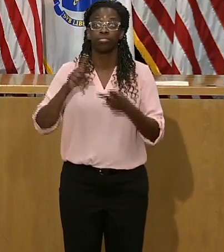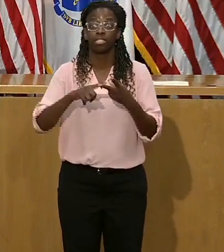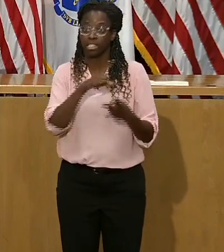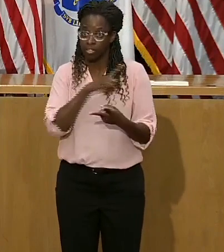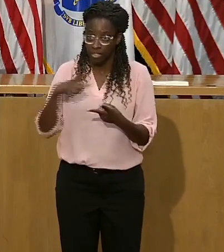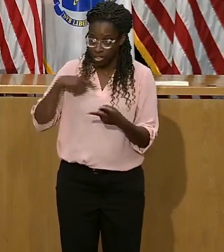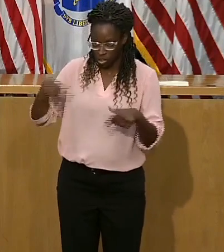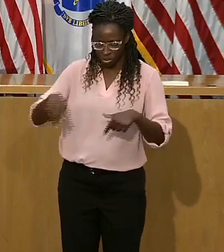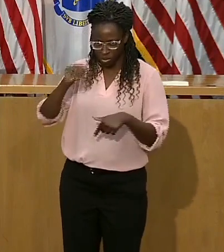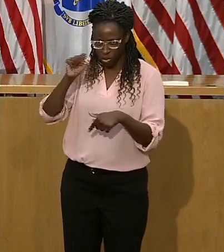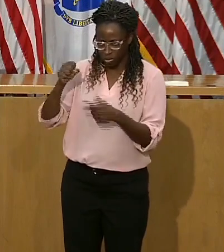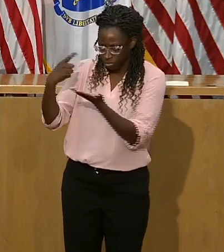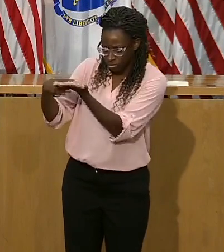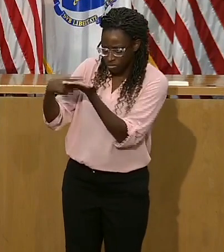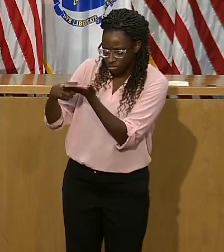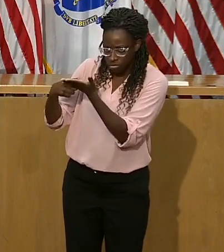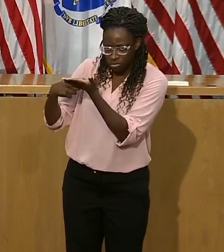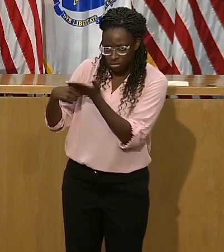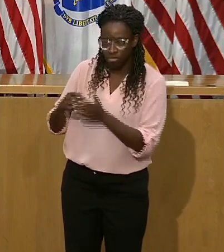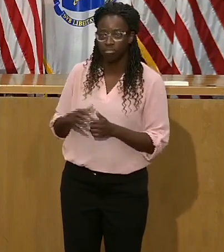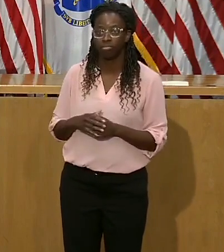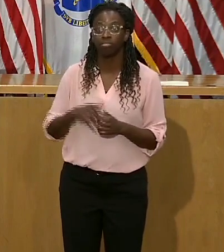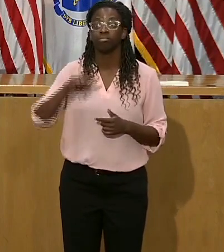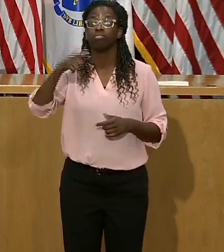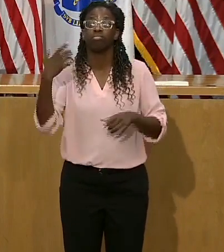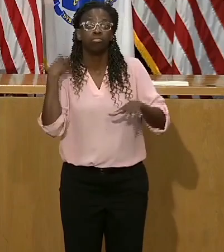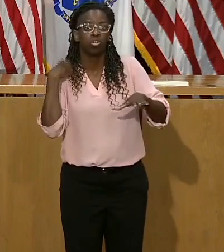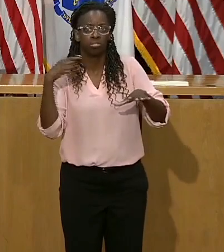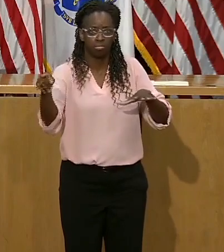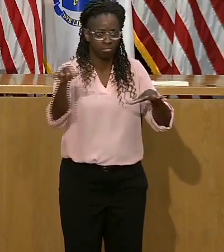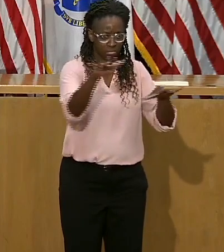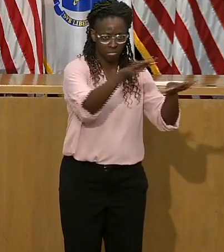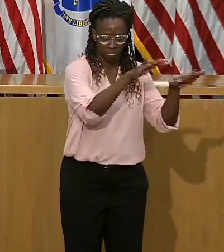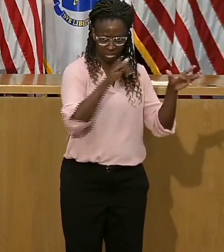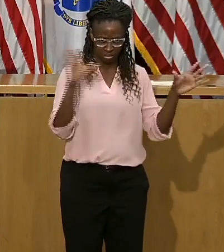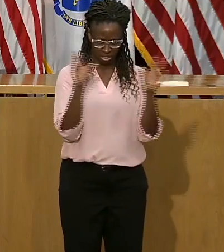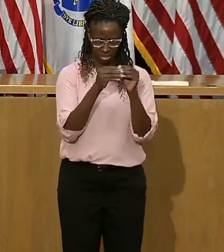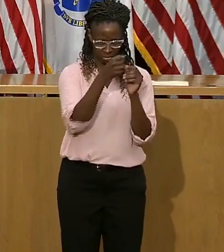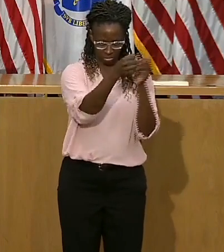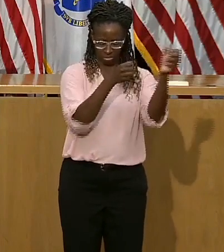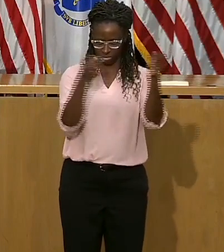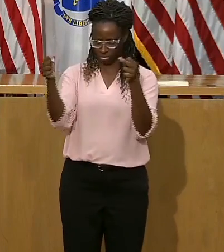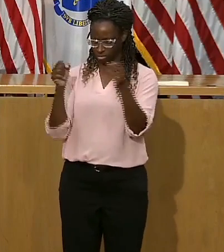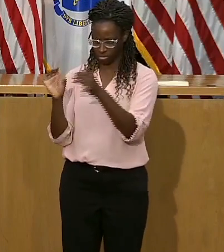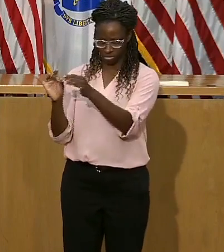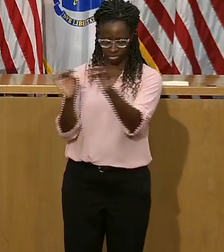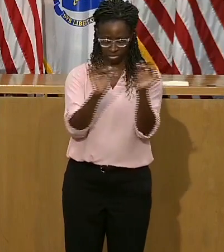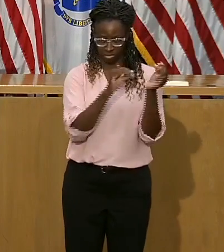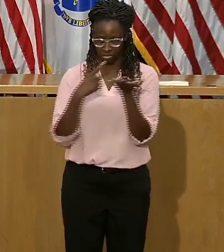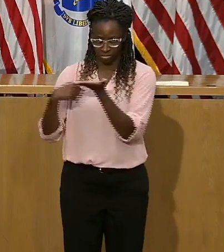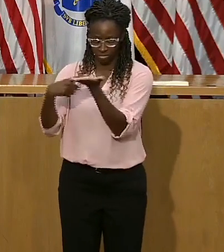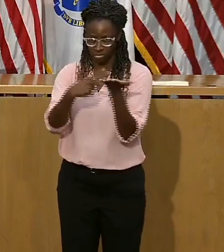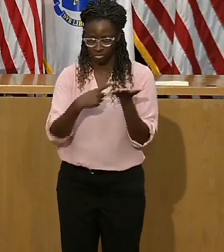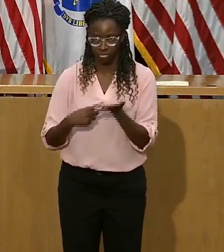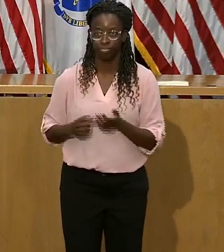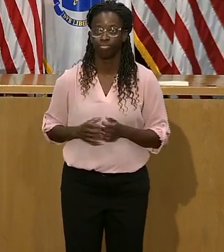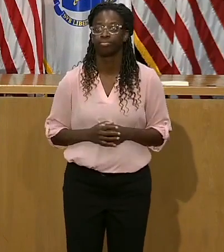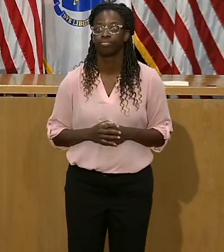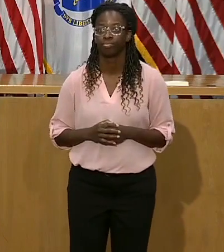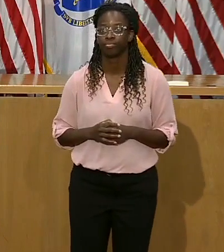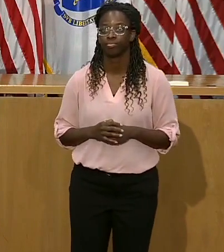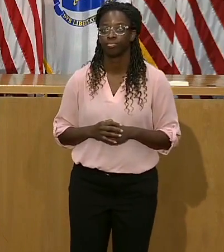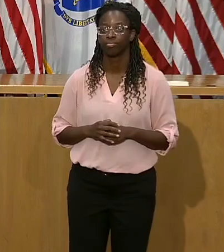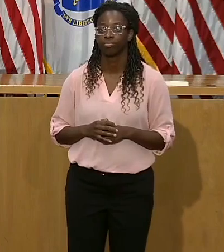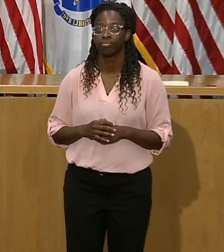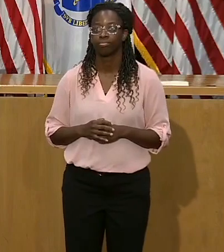forward to their continued support and efforts. As the Governor said, this plan incorporates our recently filed revised House